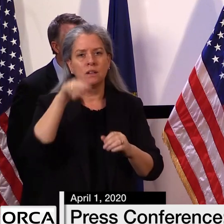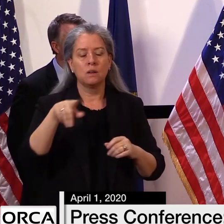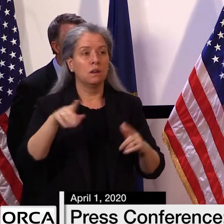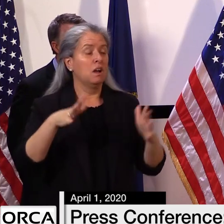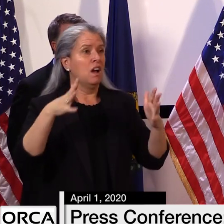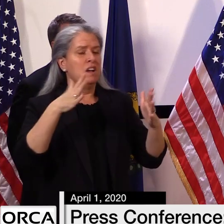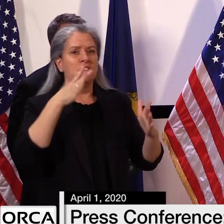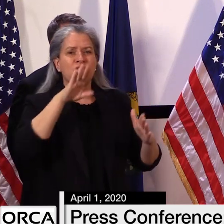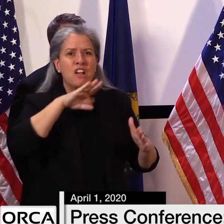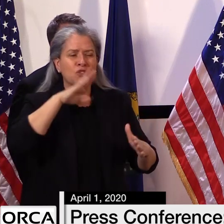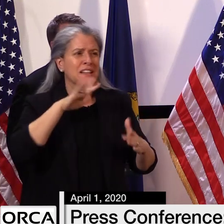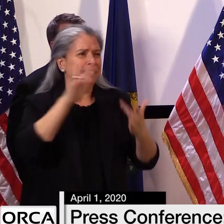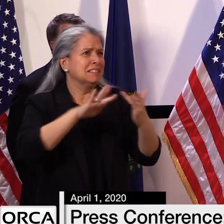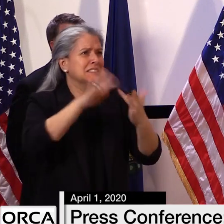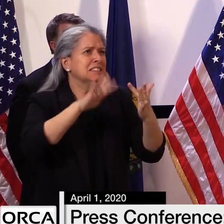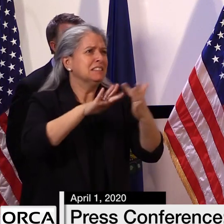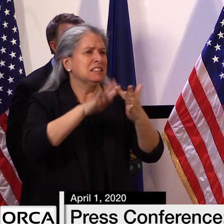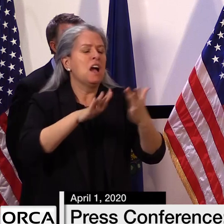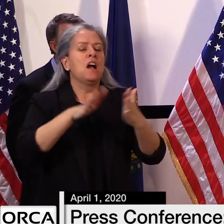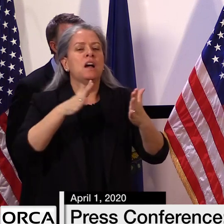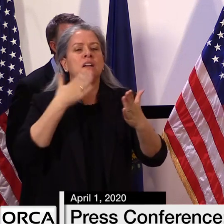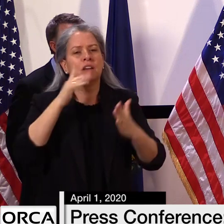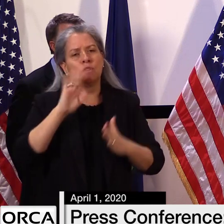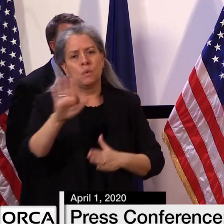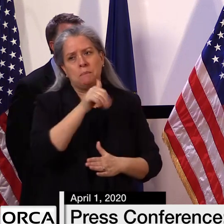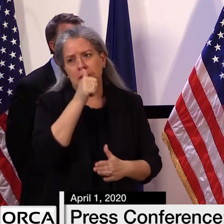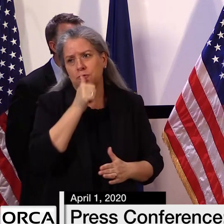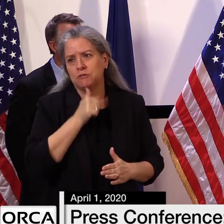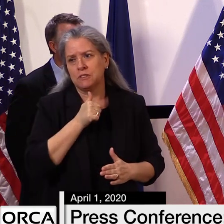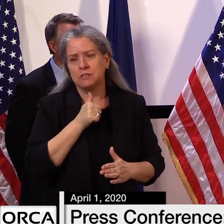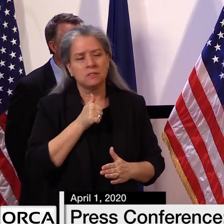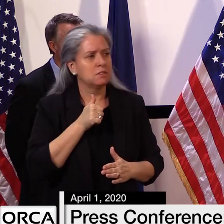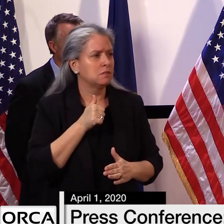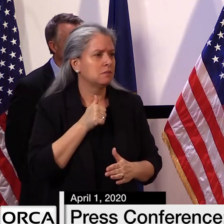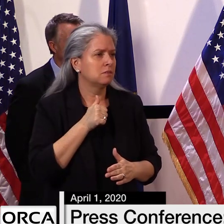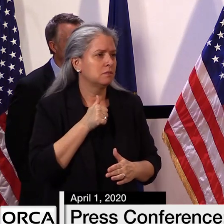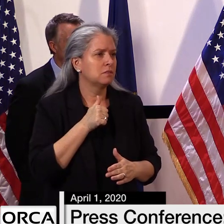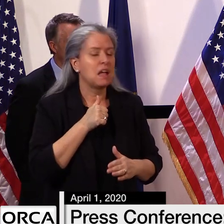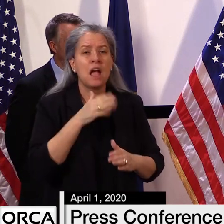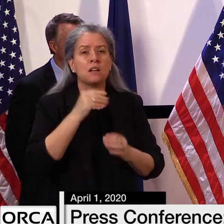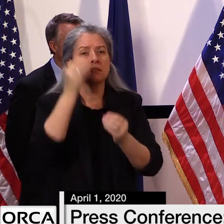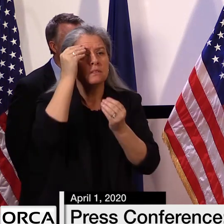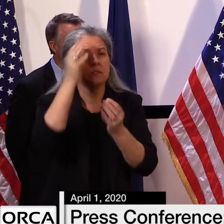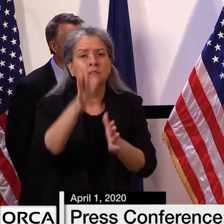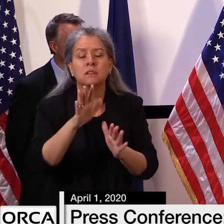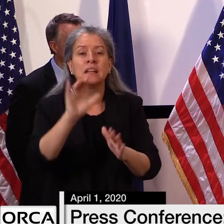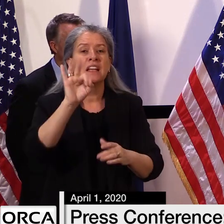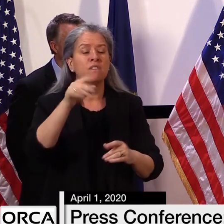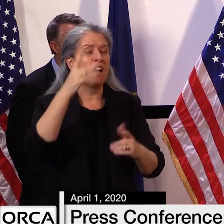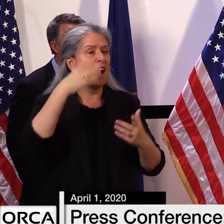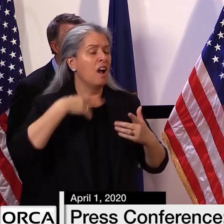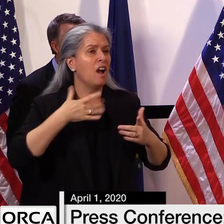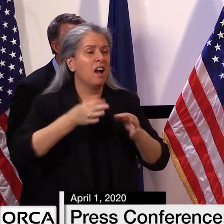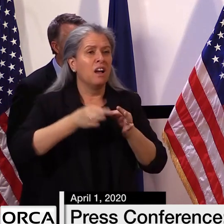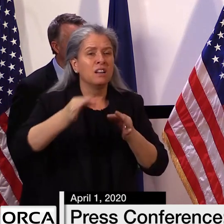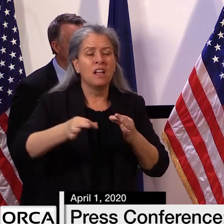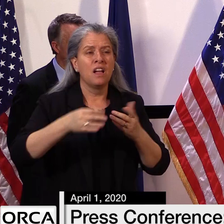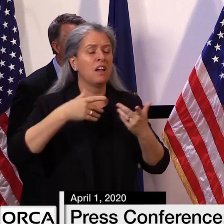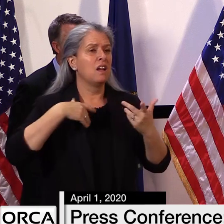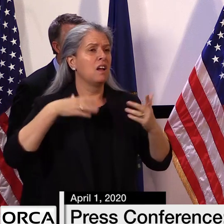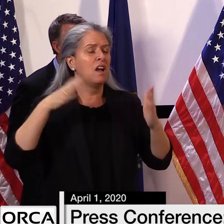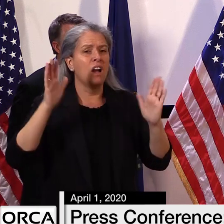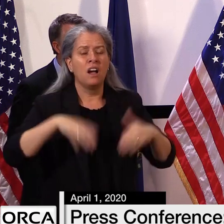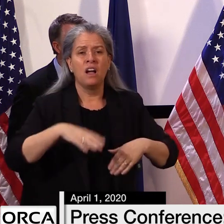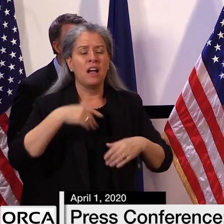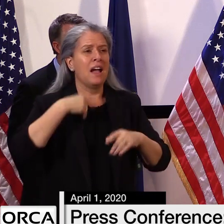during this time. And I want to reassure you that just because there may be a delay in processing somewhere along the way,